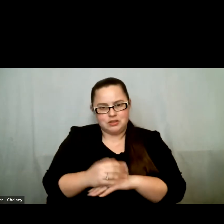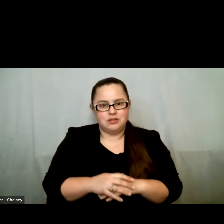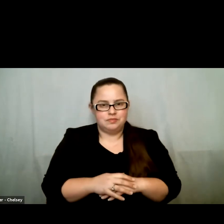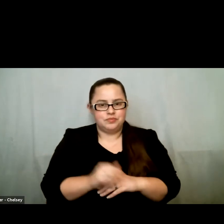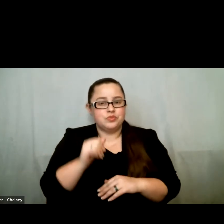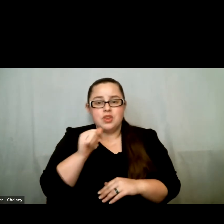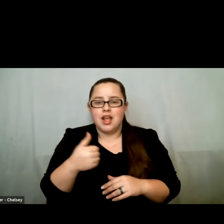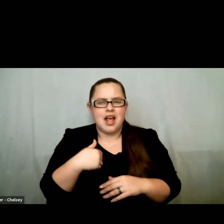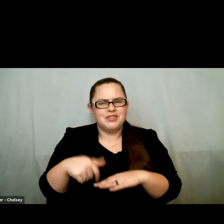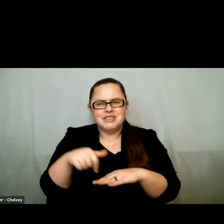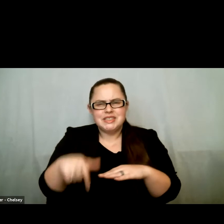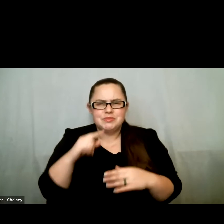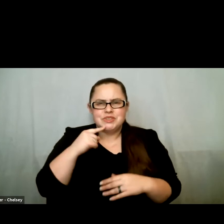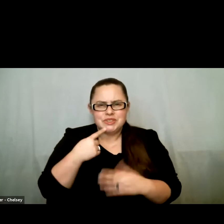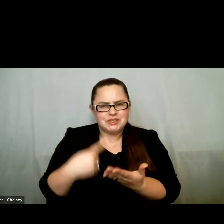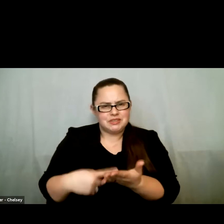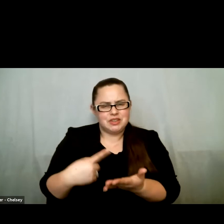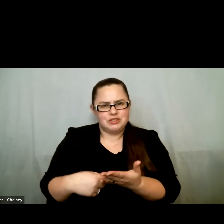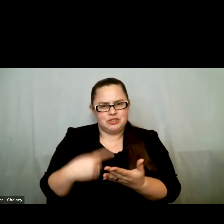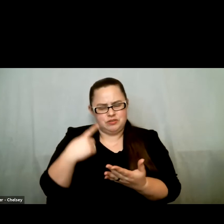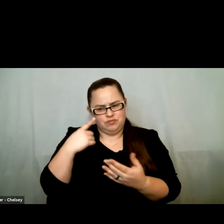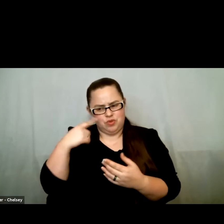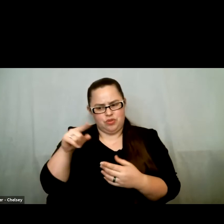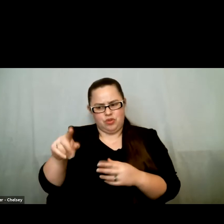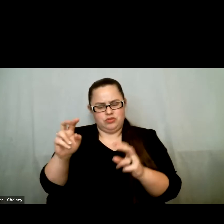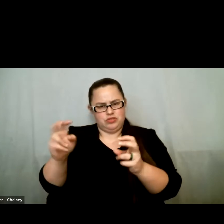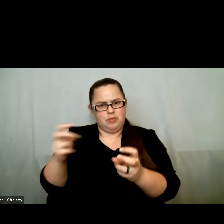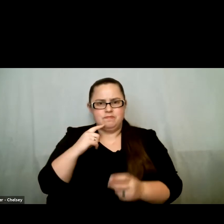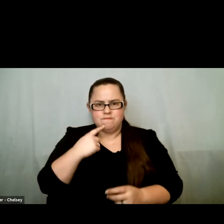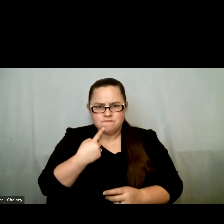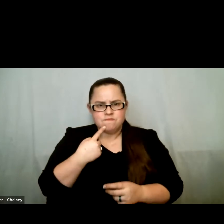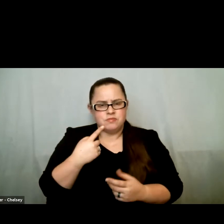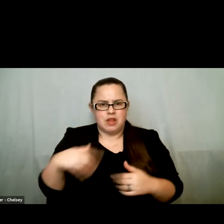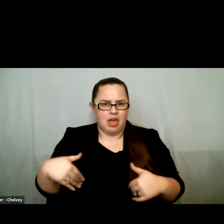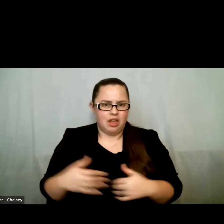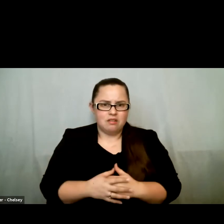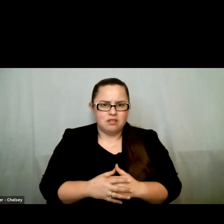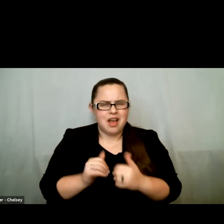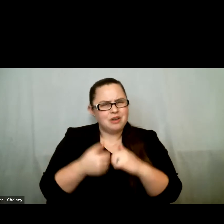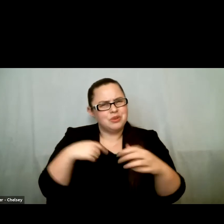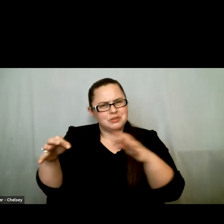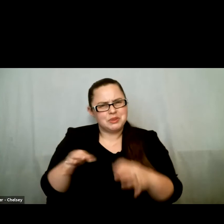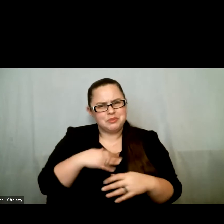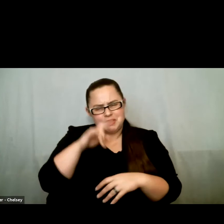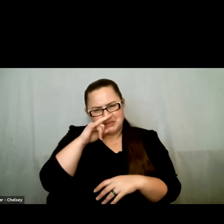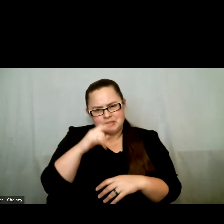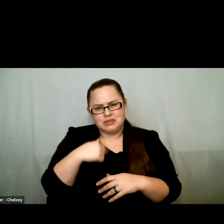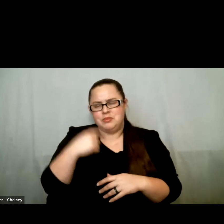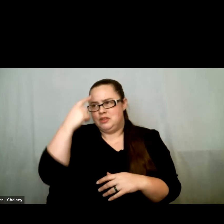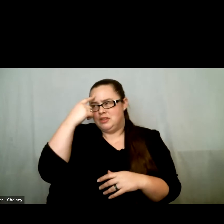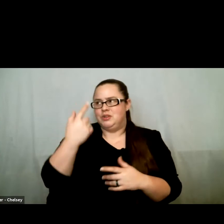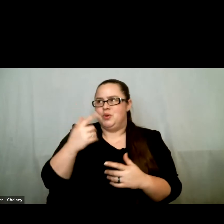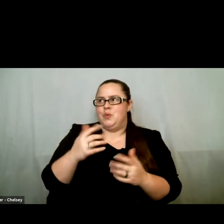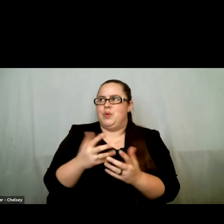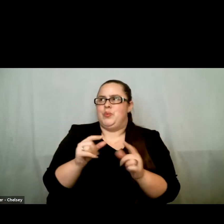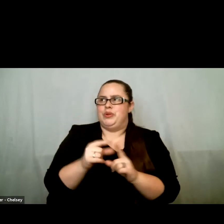serious discussion with our kids before on such a serious topic. How can I explain to my kids? I'm thinking, what words can I